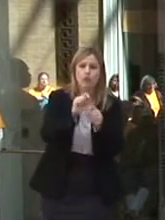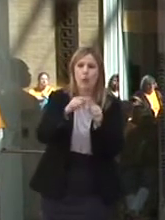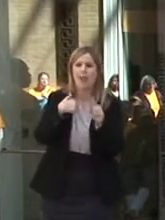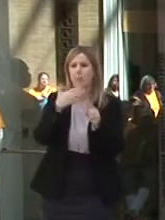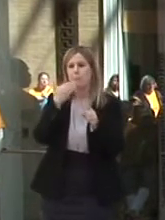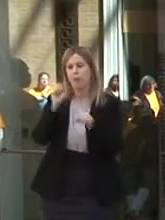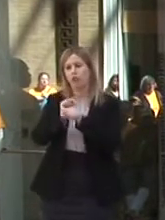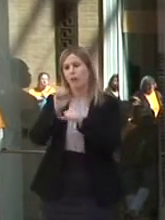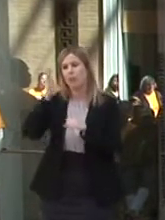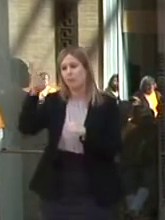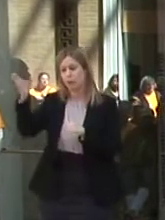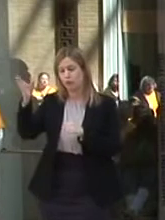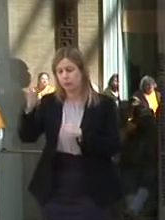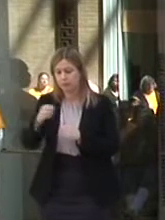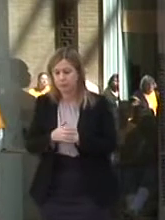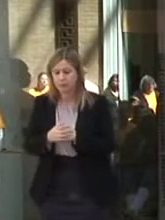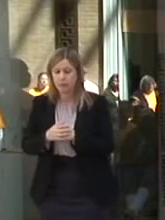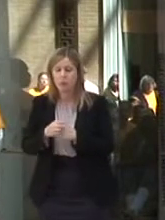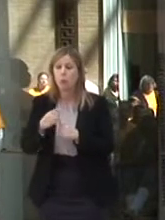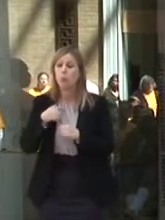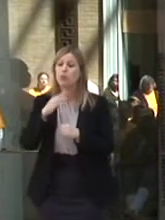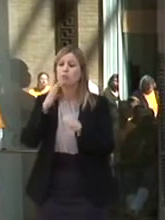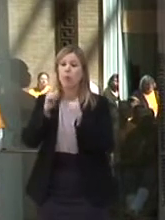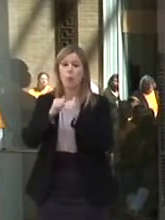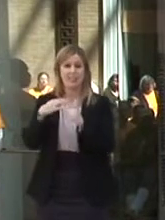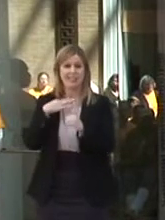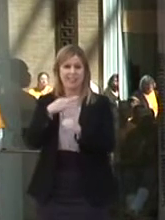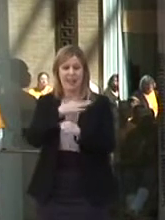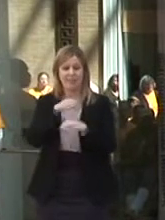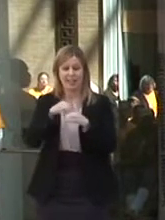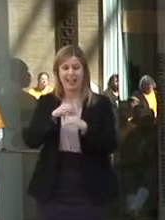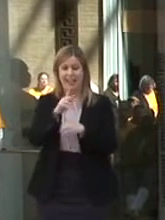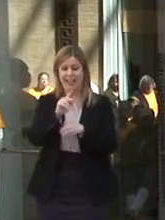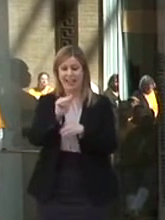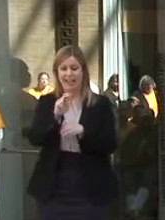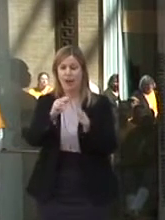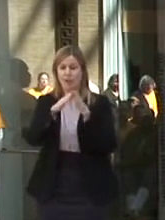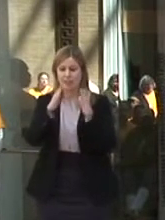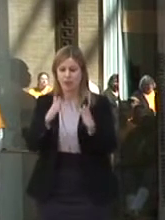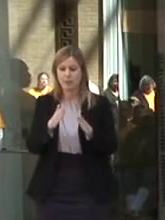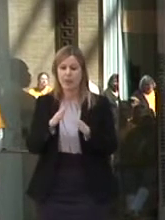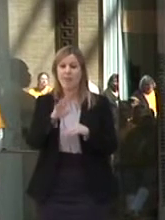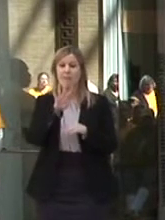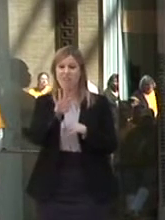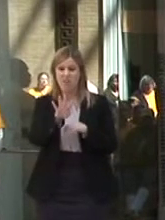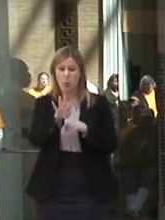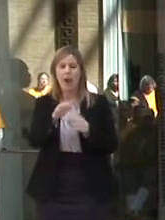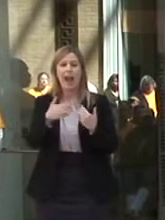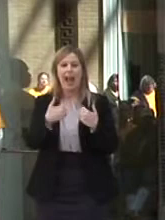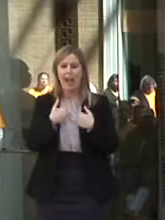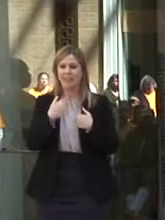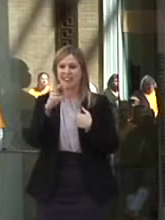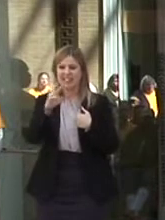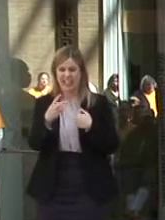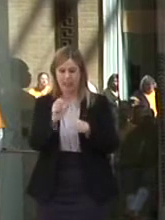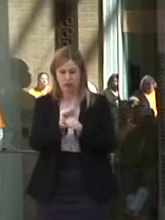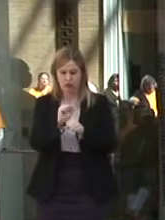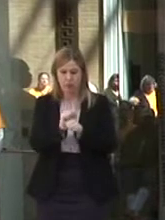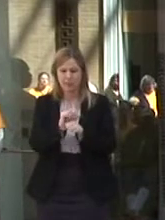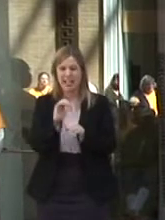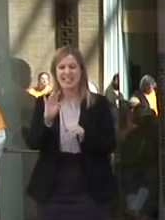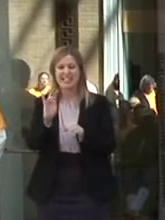future. We spoke to some of the staff in Karen's house and found that 4 have second jobs and 7 are going to school. I